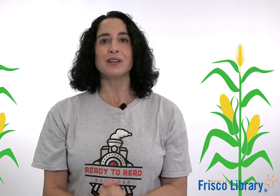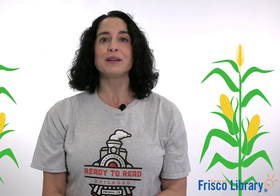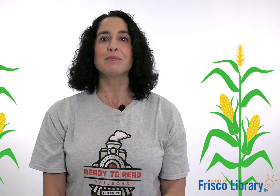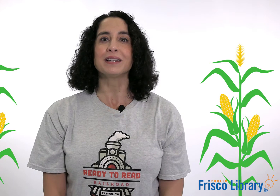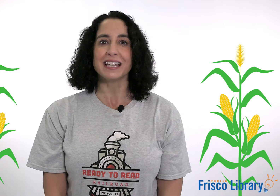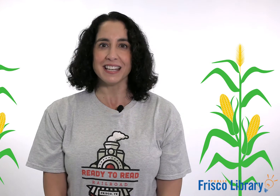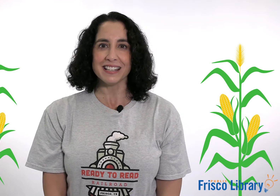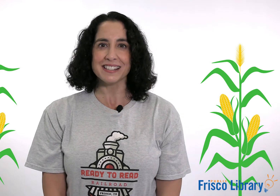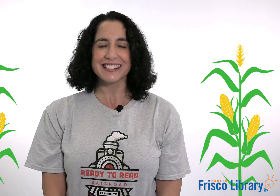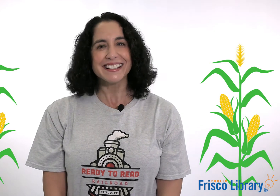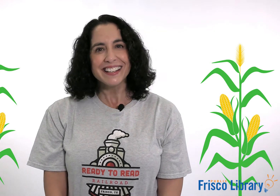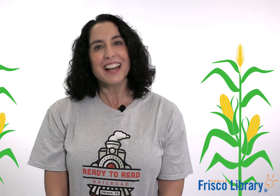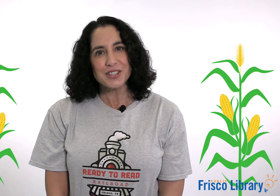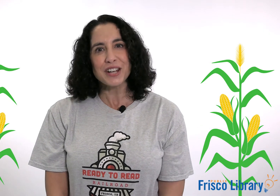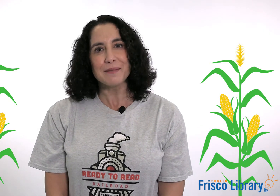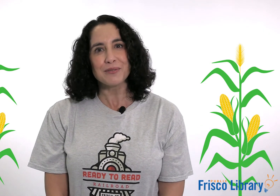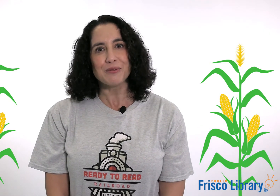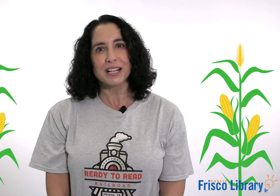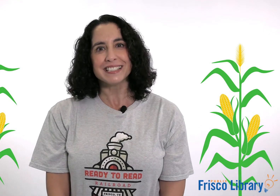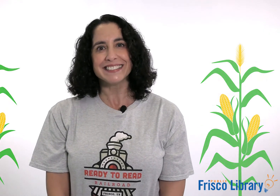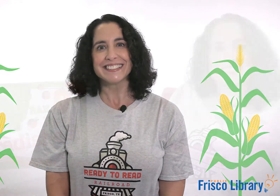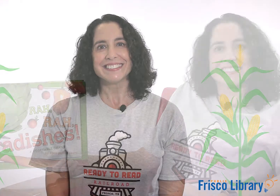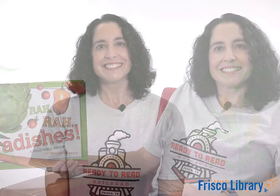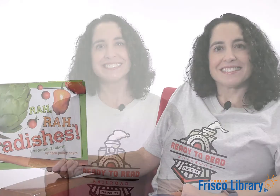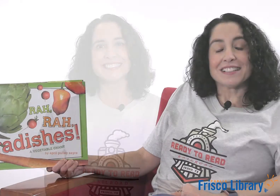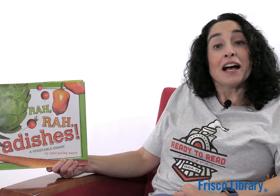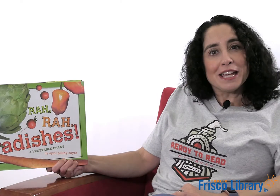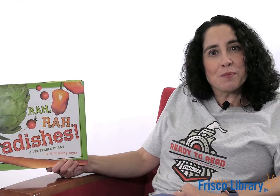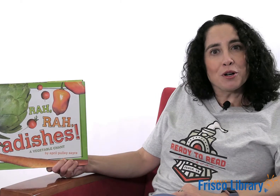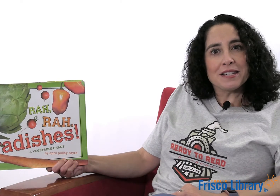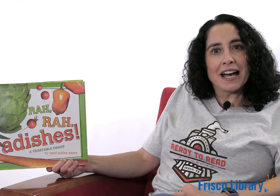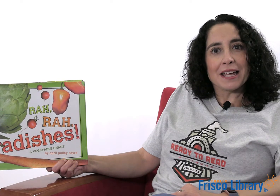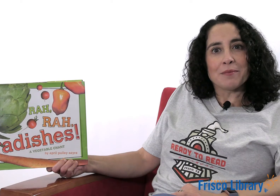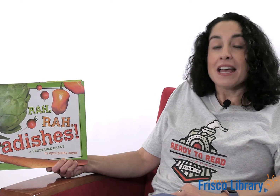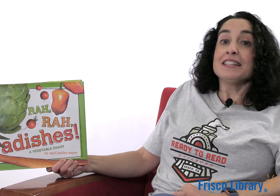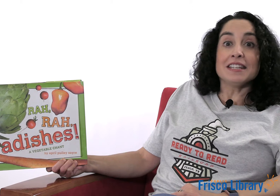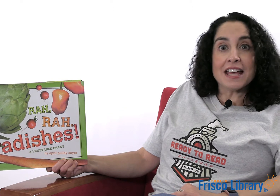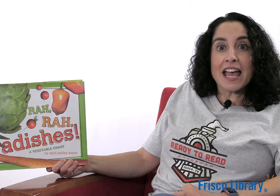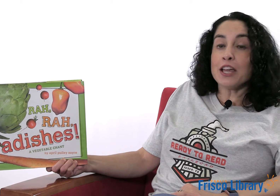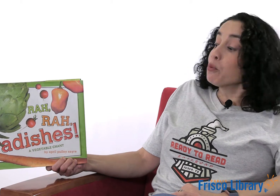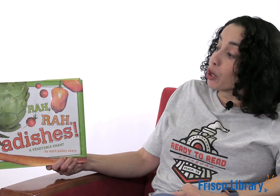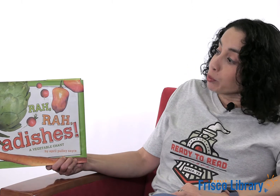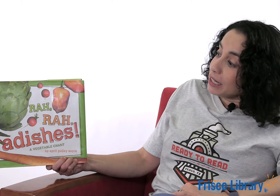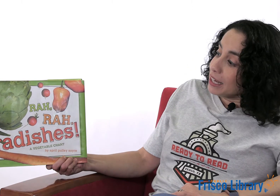nice job everyone it's book time today we're reading